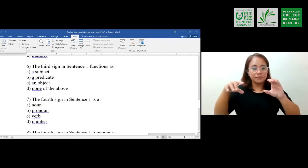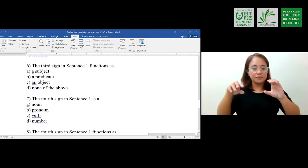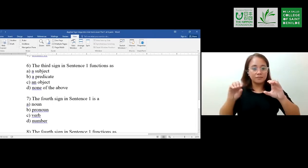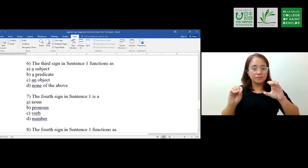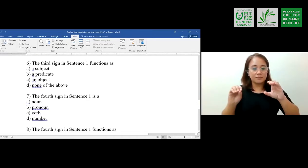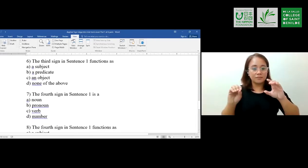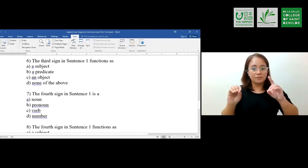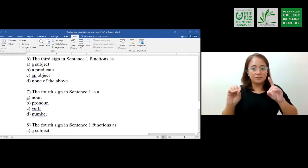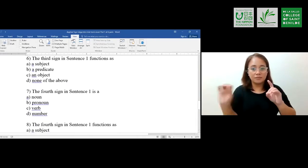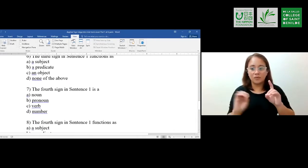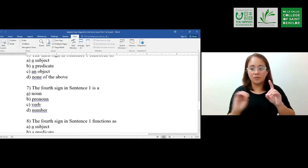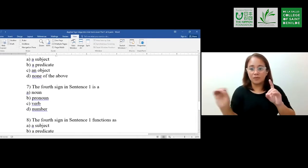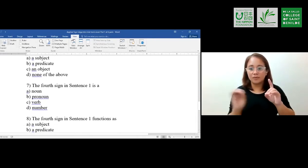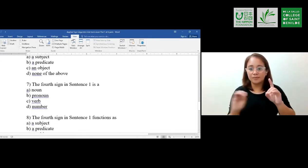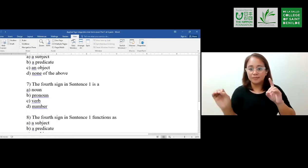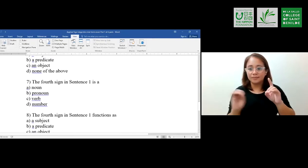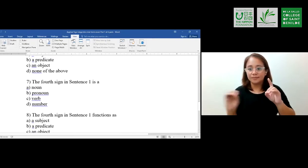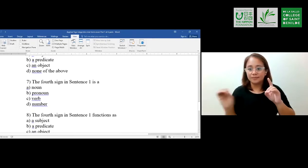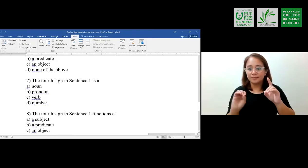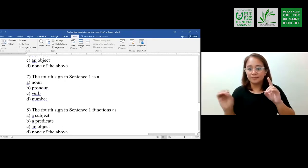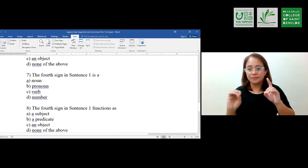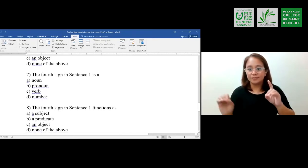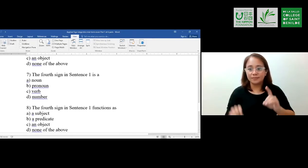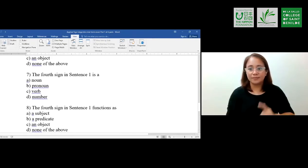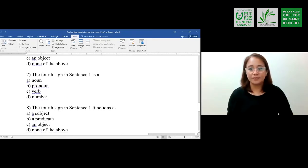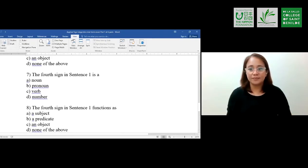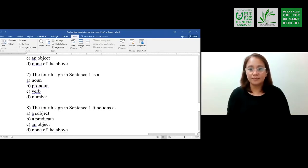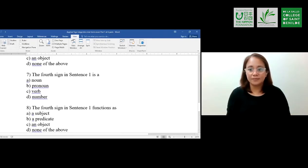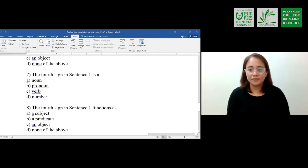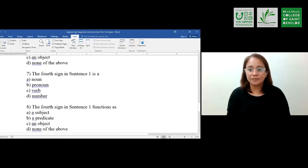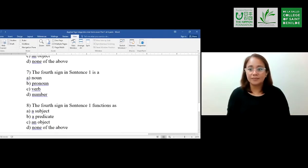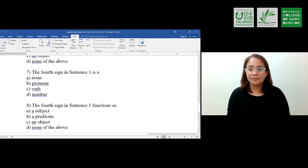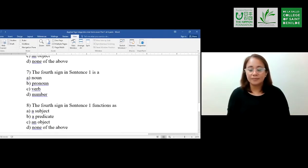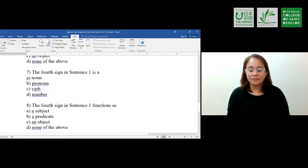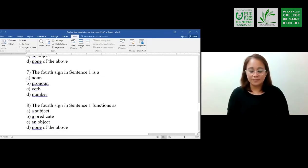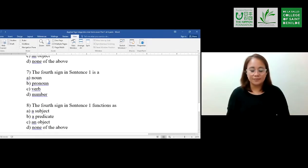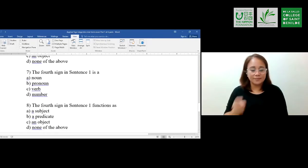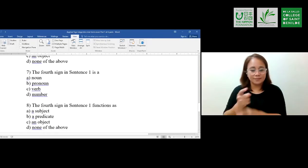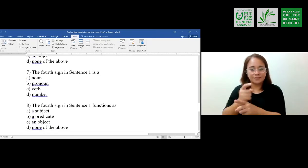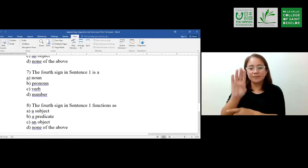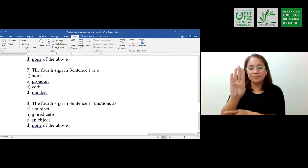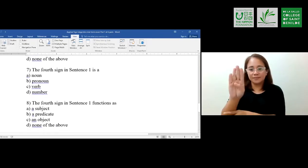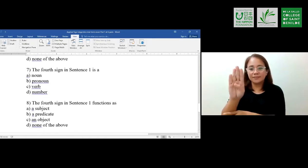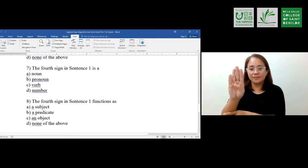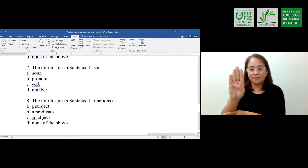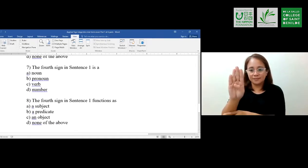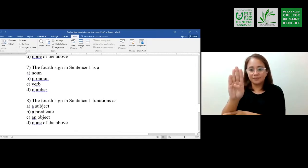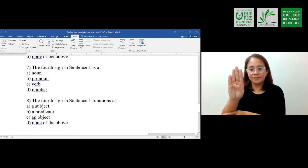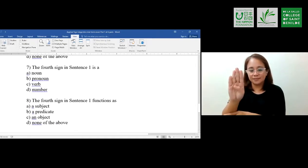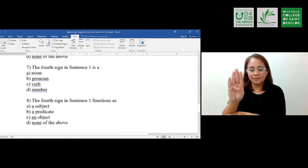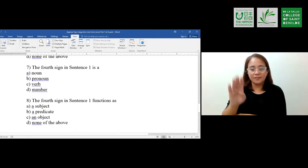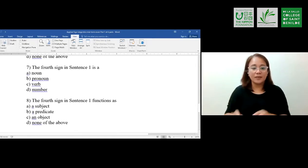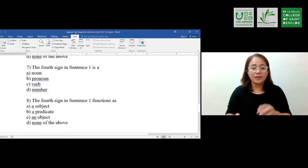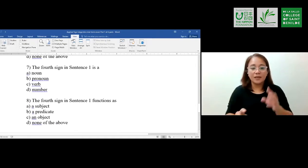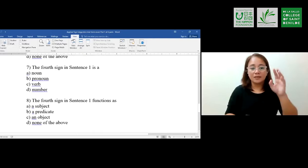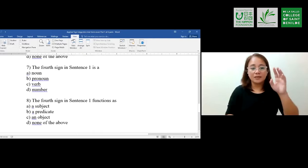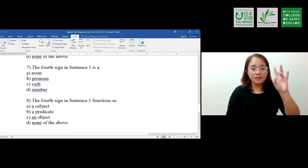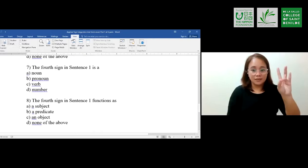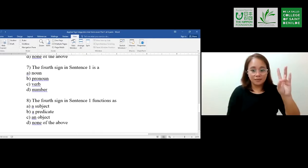above. B as in boy. Yes. The fourth sign